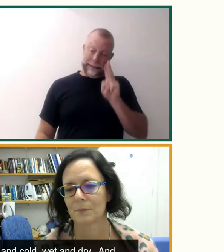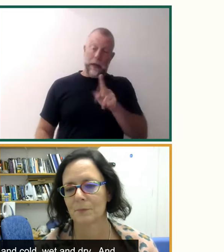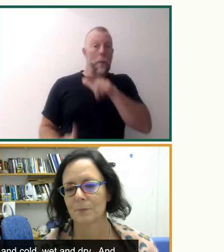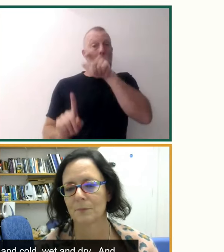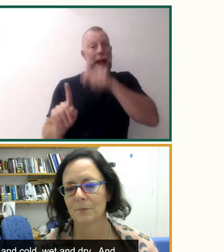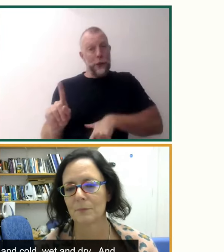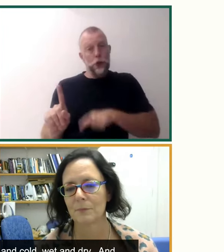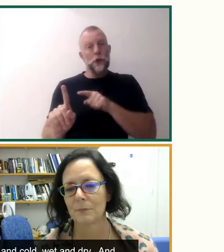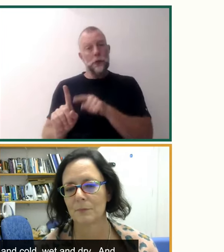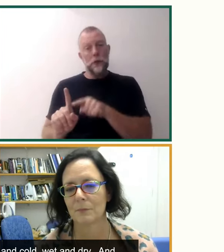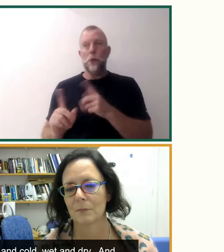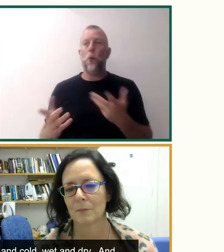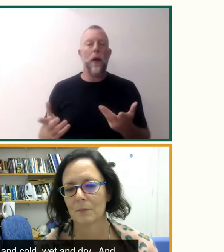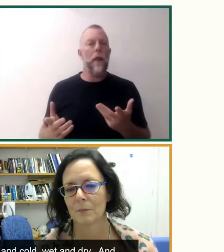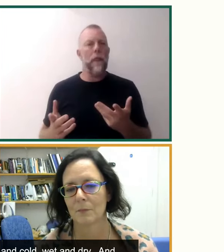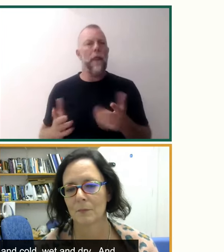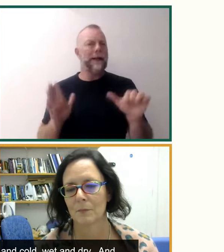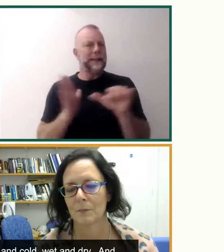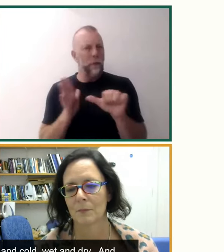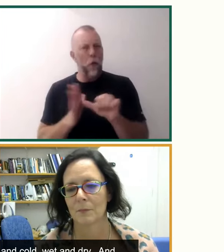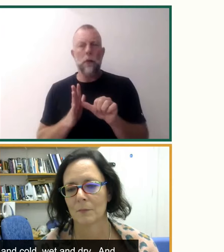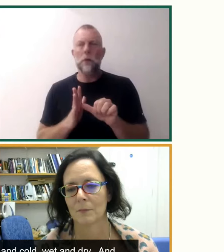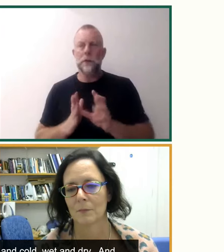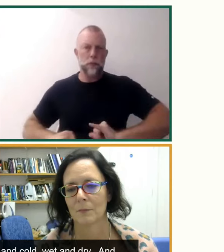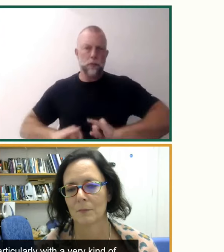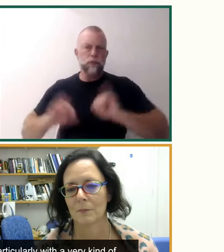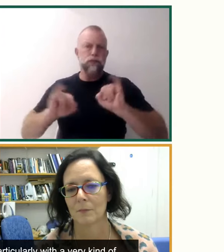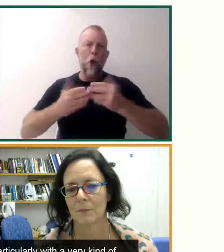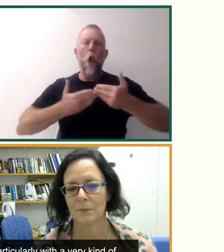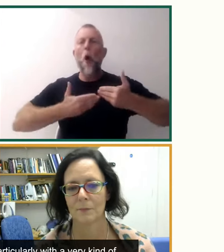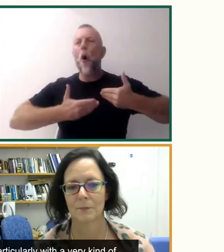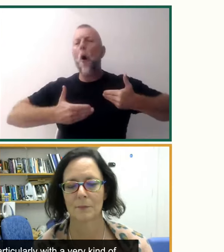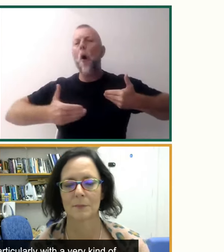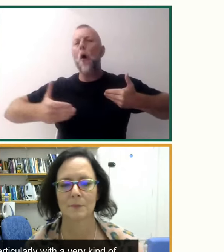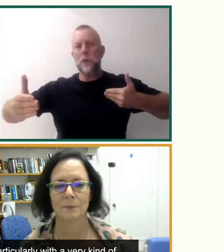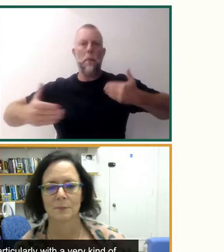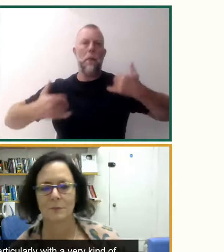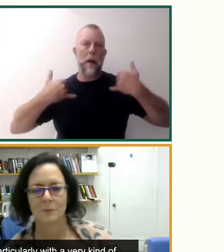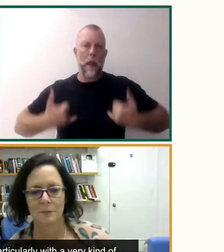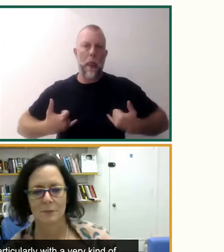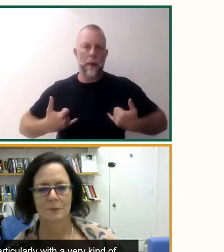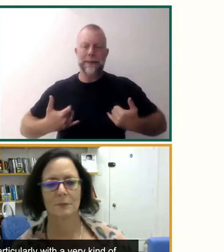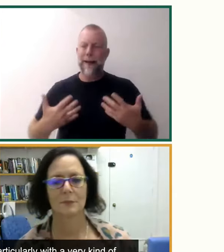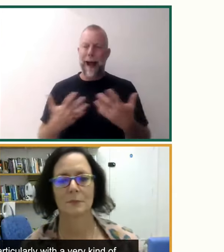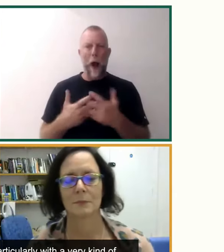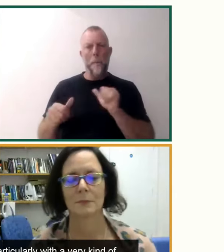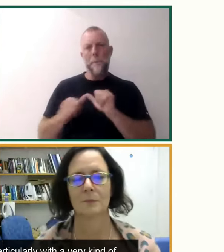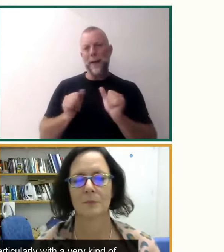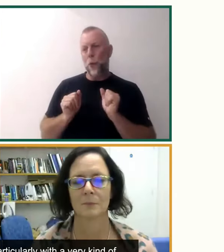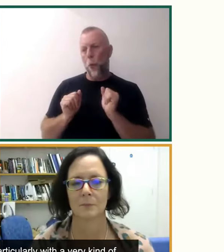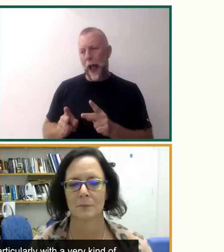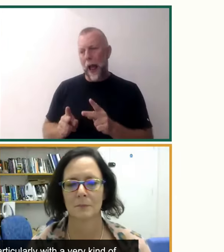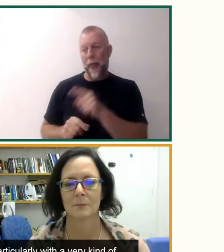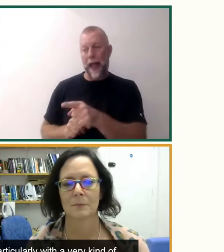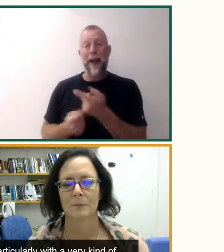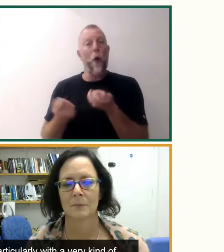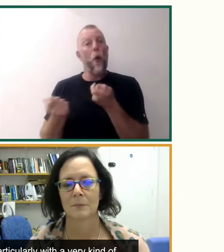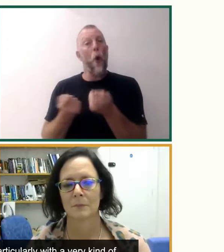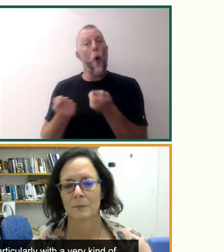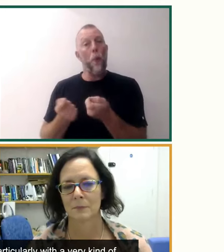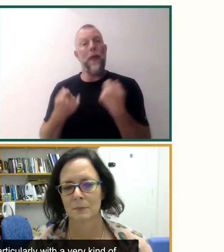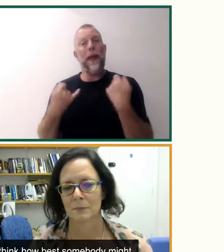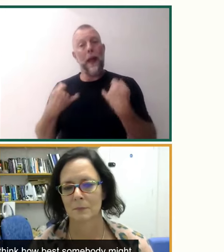a very kind of difficult chronic illness, or I'm trying to think about how best somebody might flourish with an illness, those